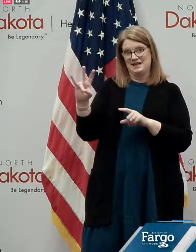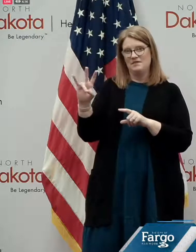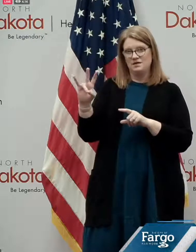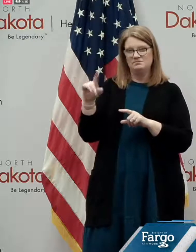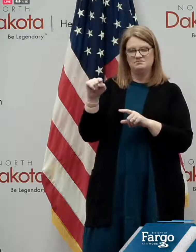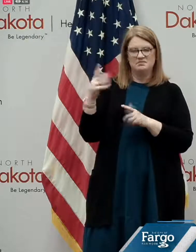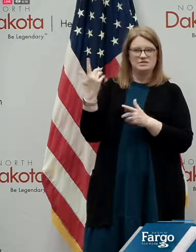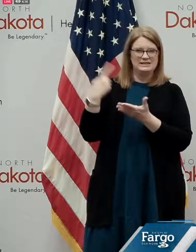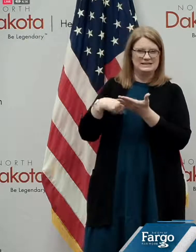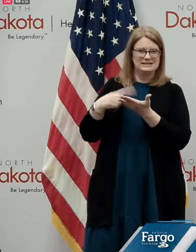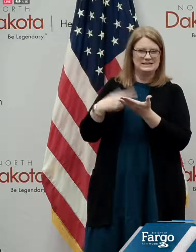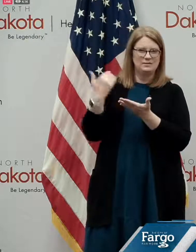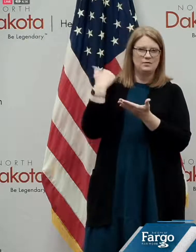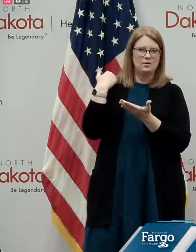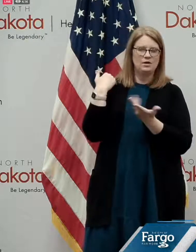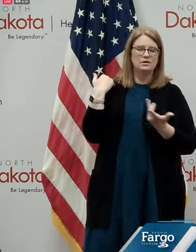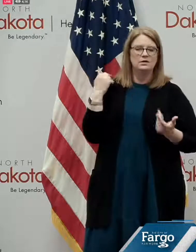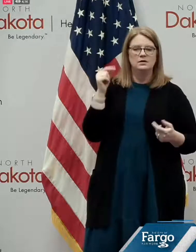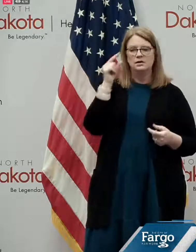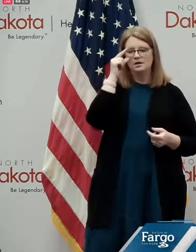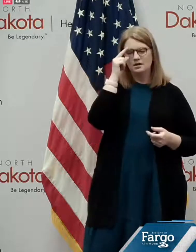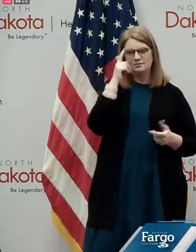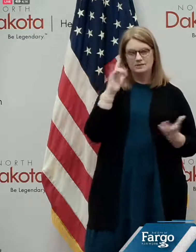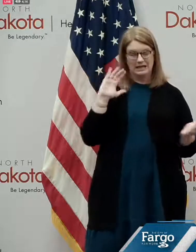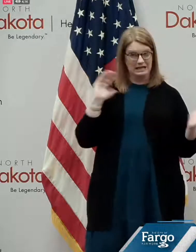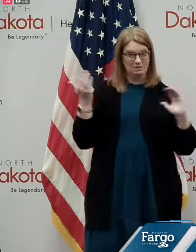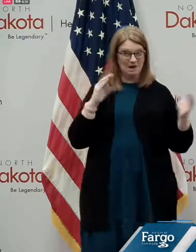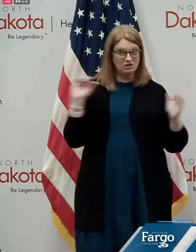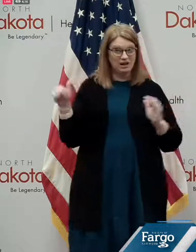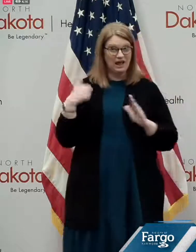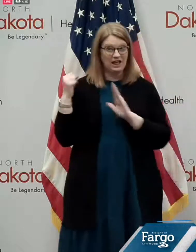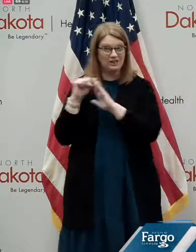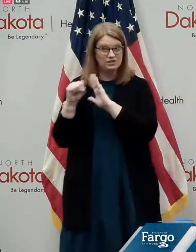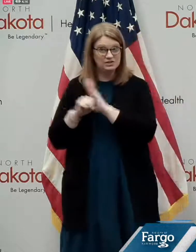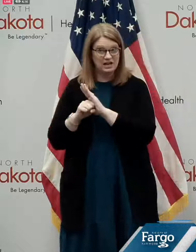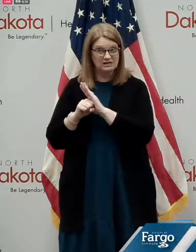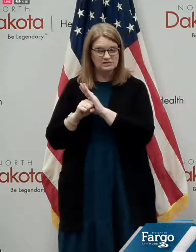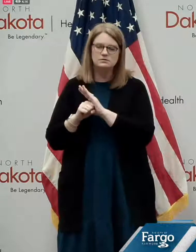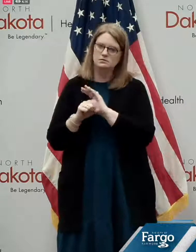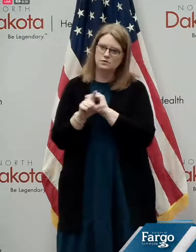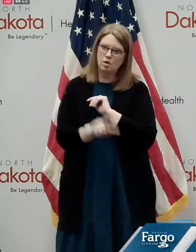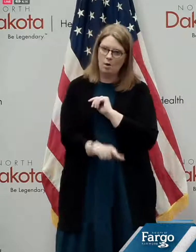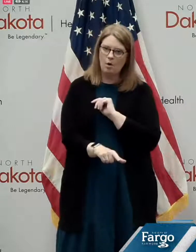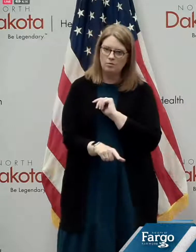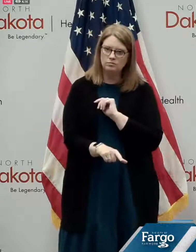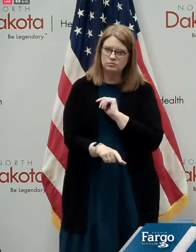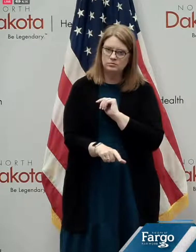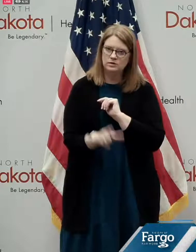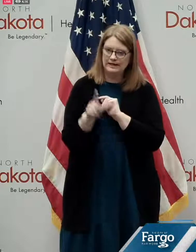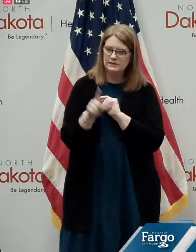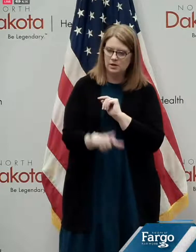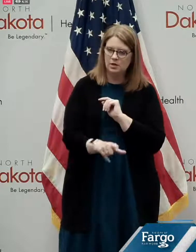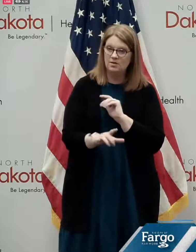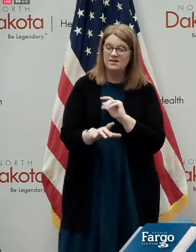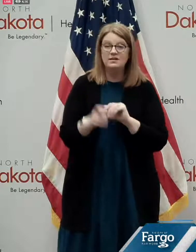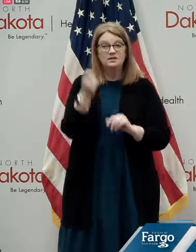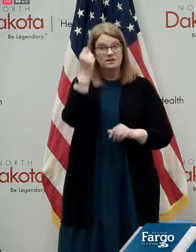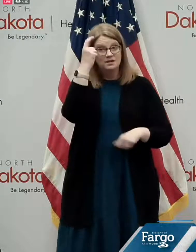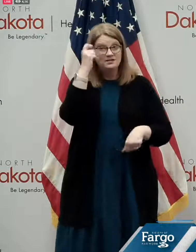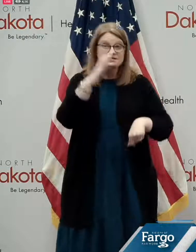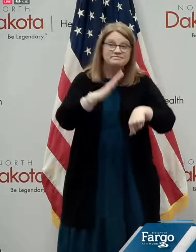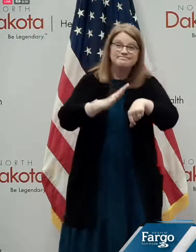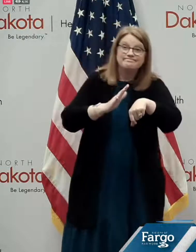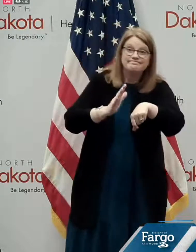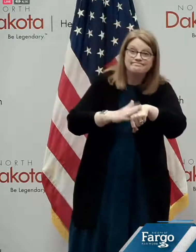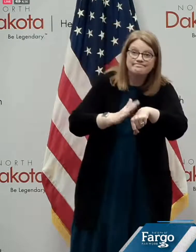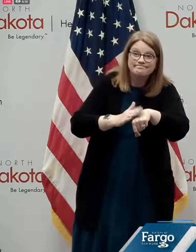about. But these relative to other states is still very low. And so again, we want to be cautious and we want to